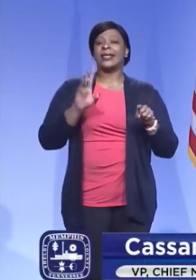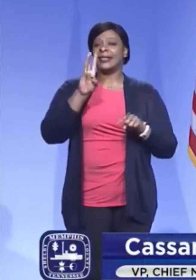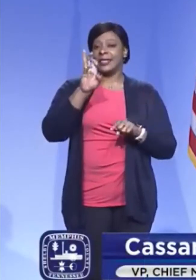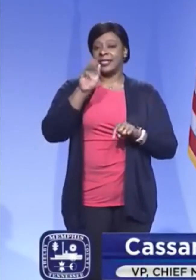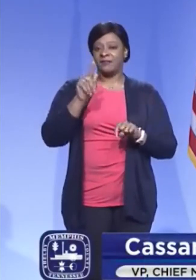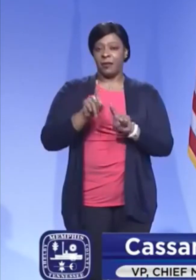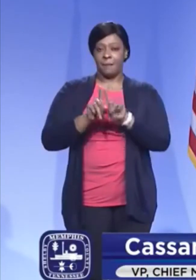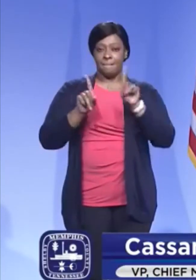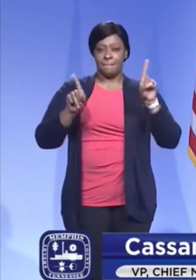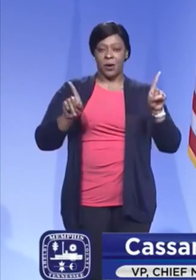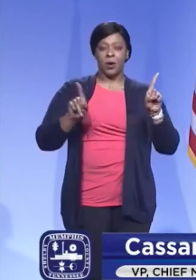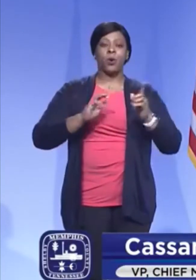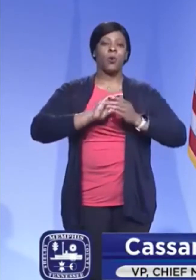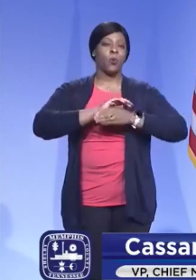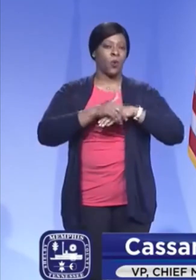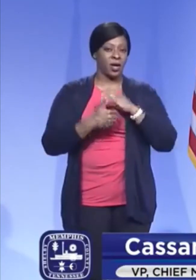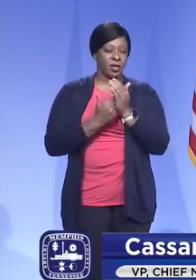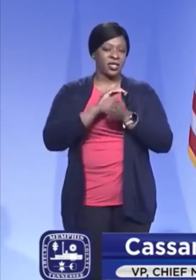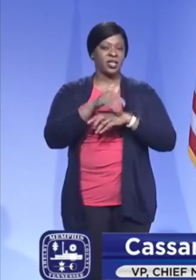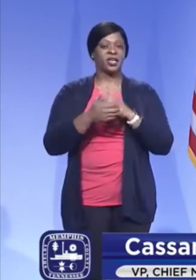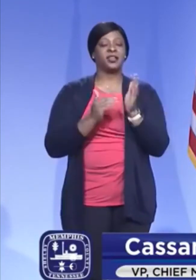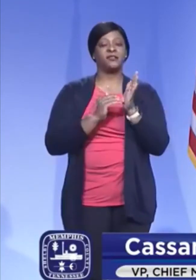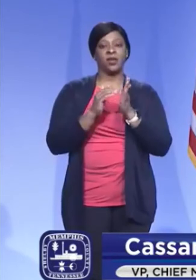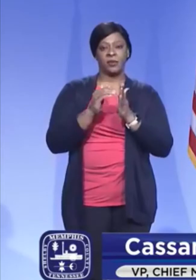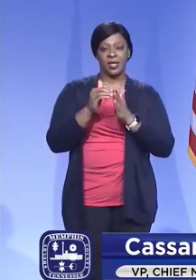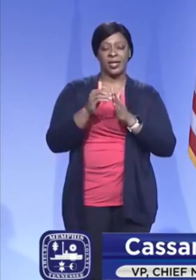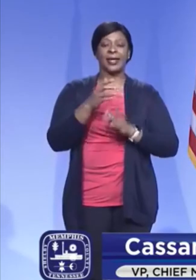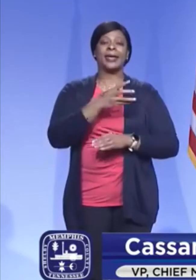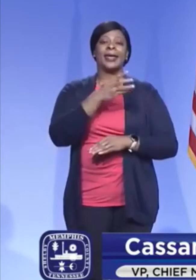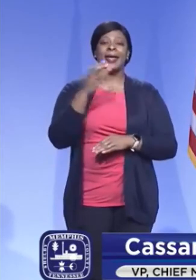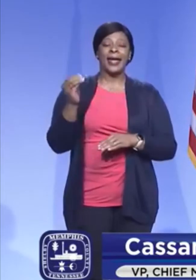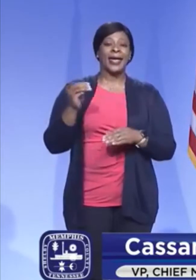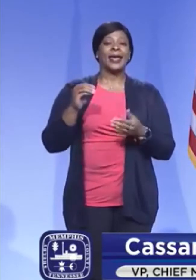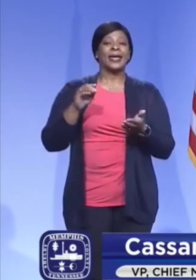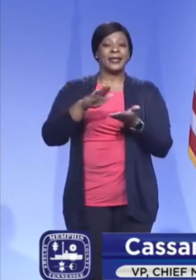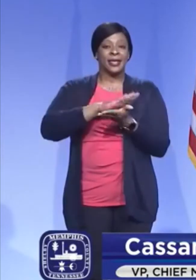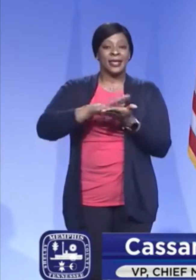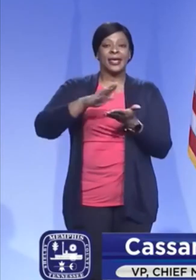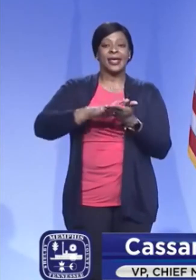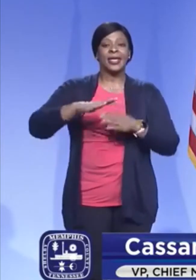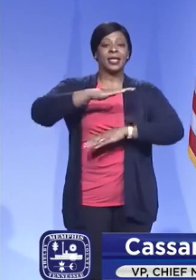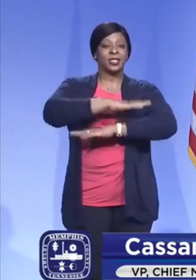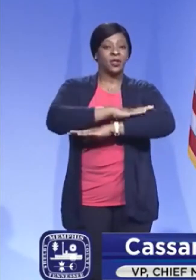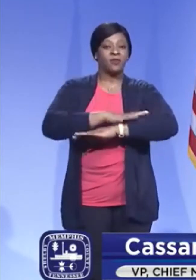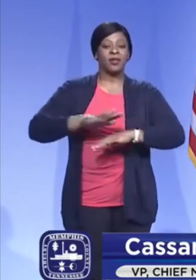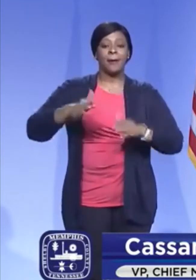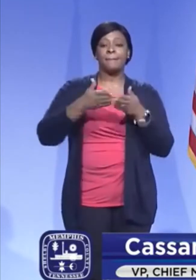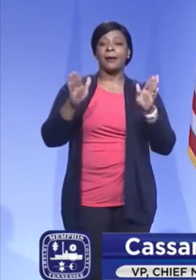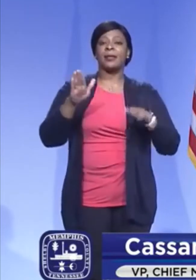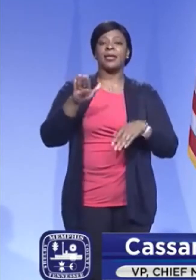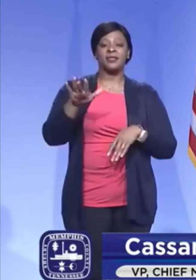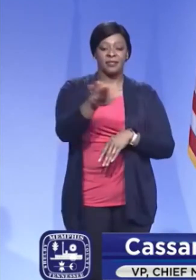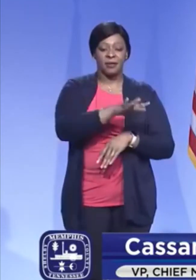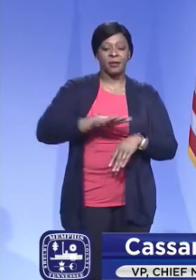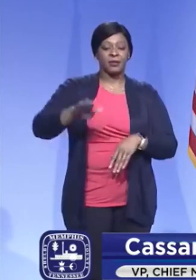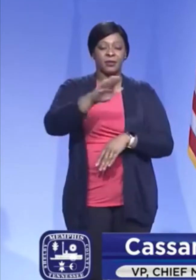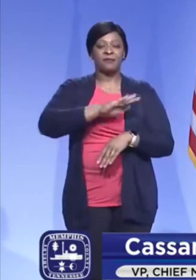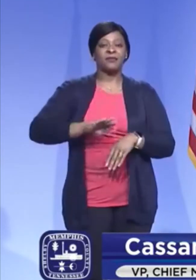apart, washing your hands frequently, and disinfecting surfaces, public surfaces that are touched